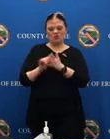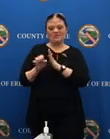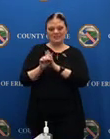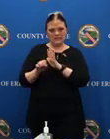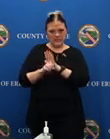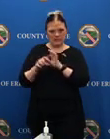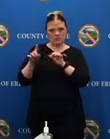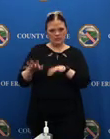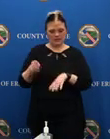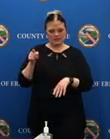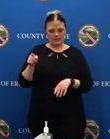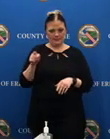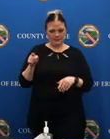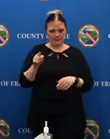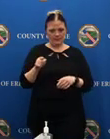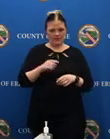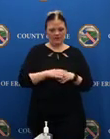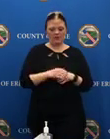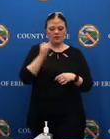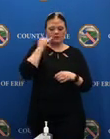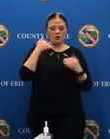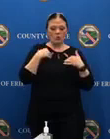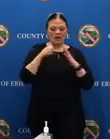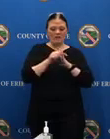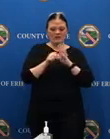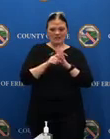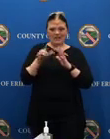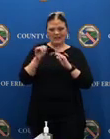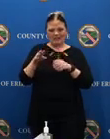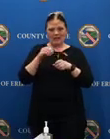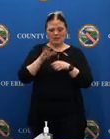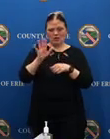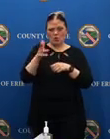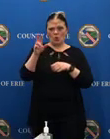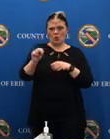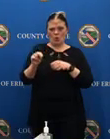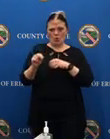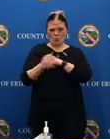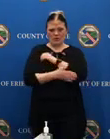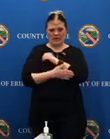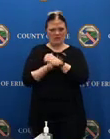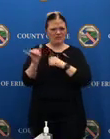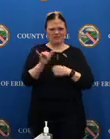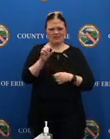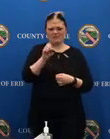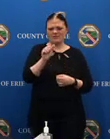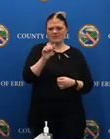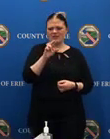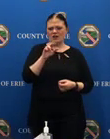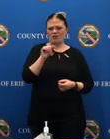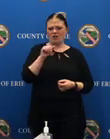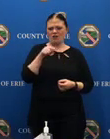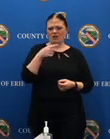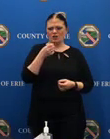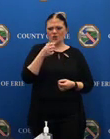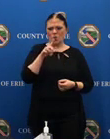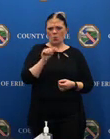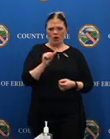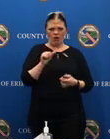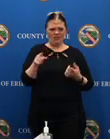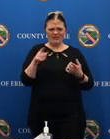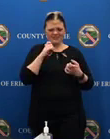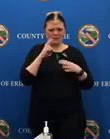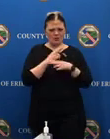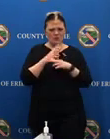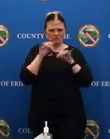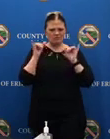was. And when you have the state lab in your own county, same thing with Saratoga. I mean, they were utilizing the state lab,